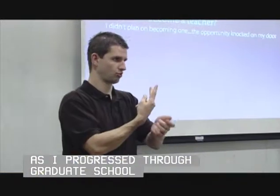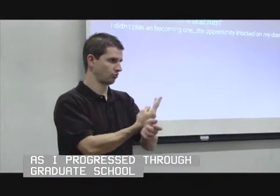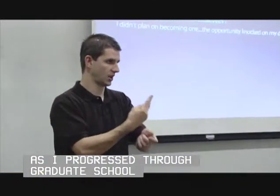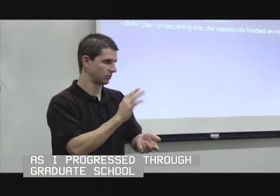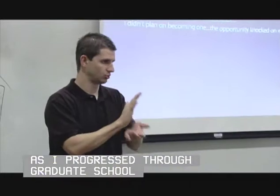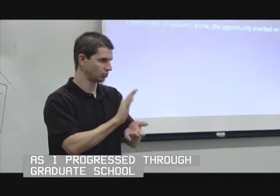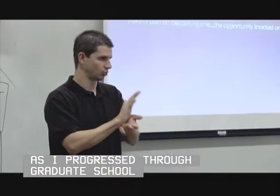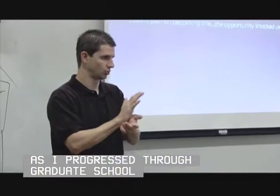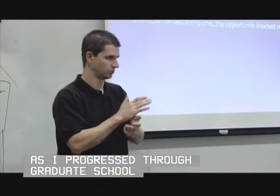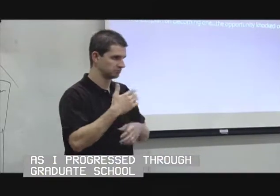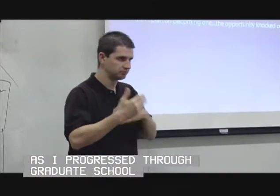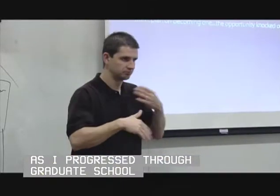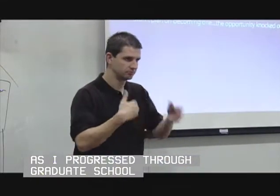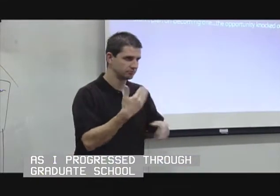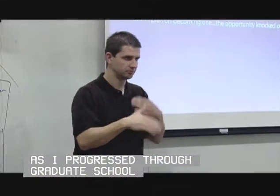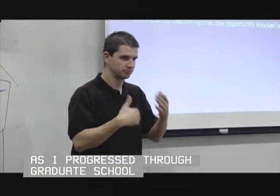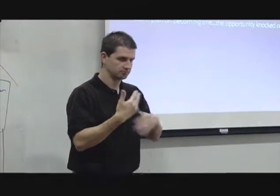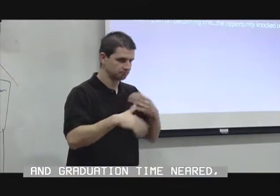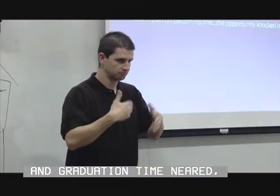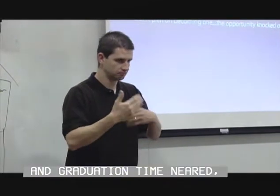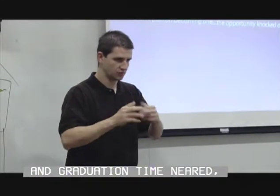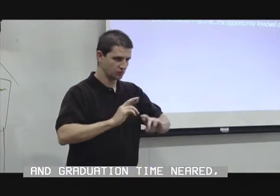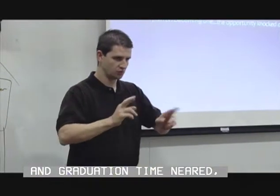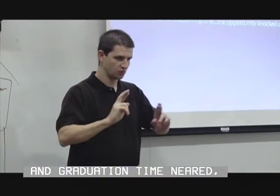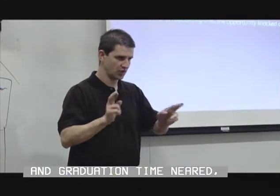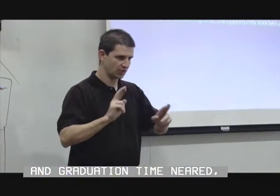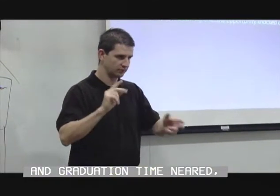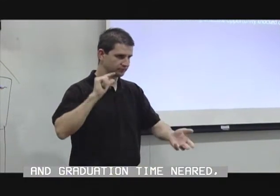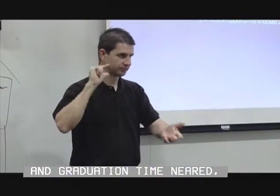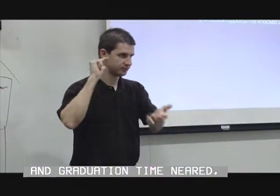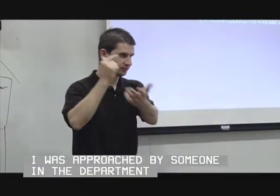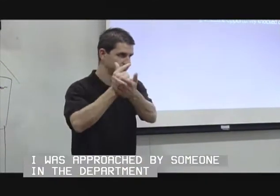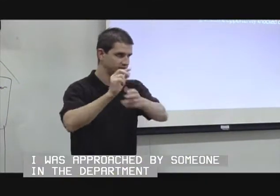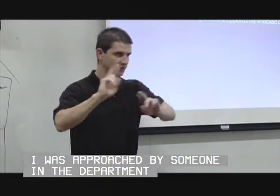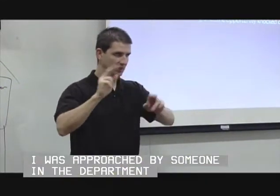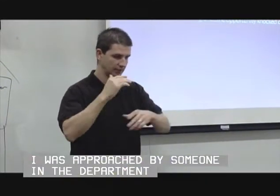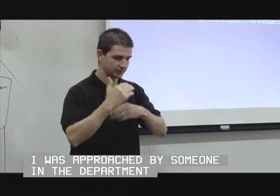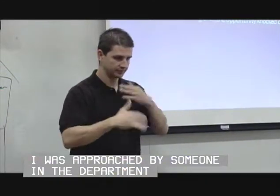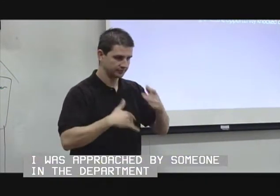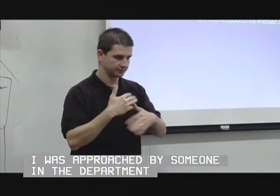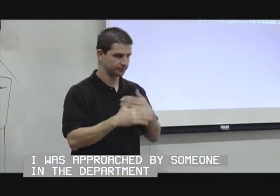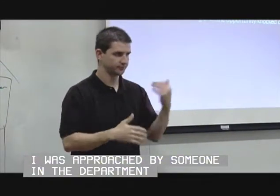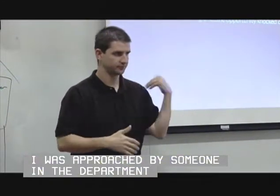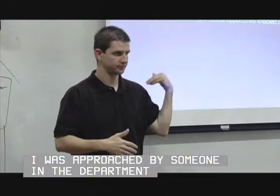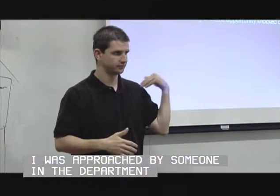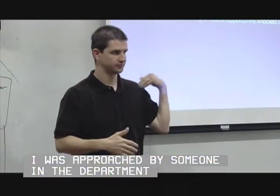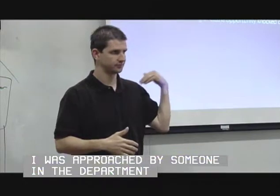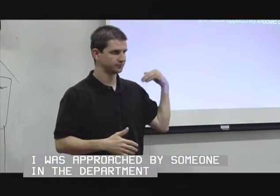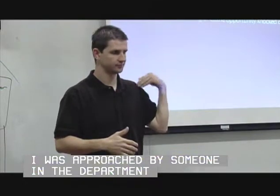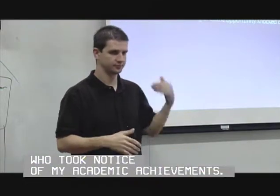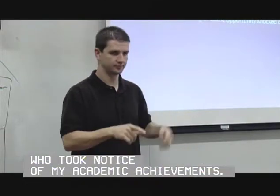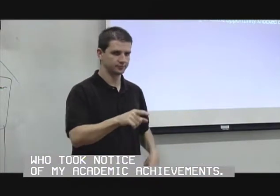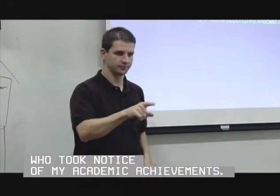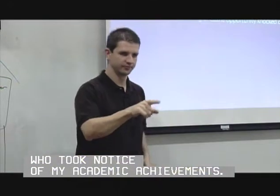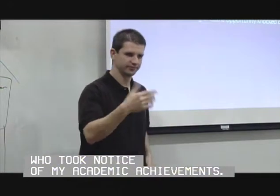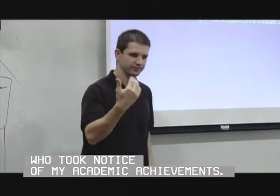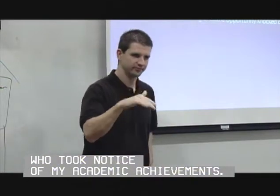As I progressed through graduate school and graduation time neared, I was approached by someone in the department who took notice of my